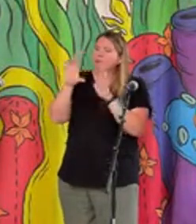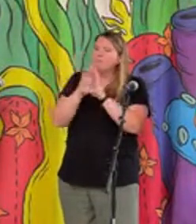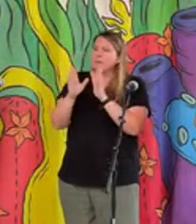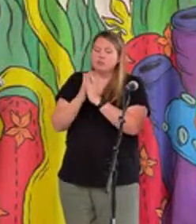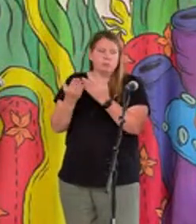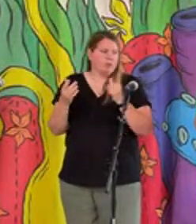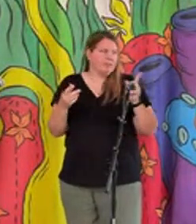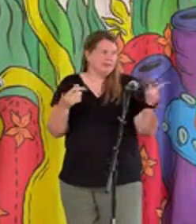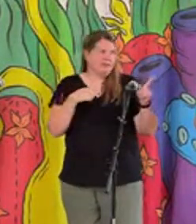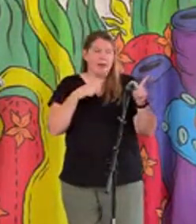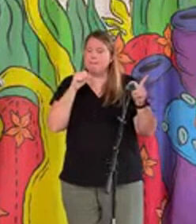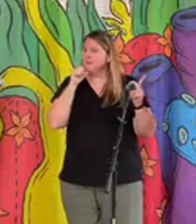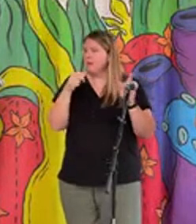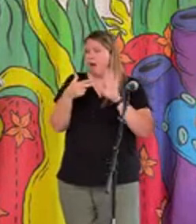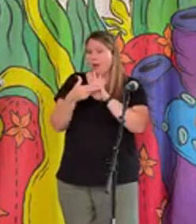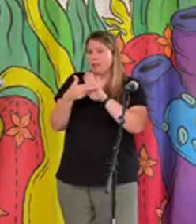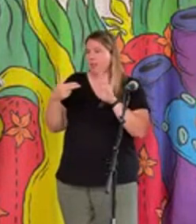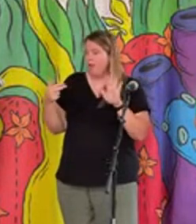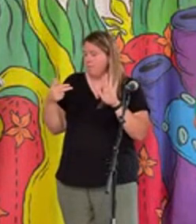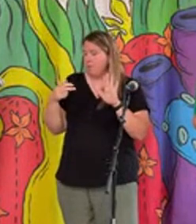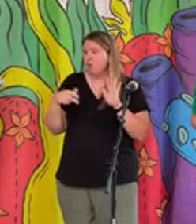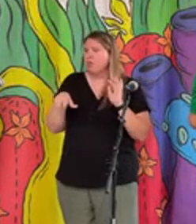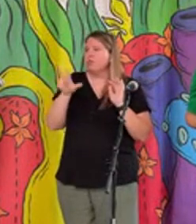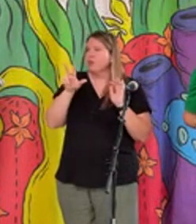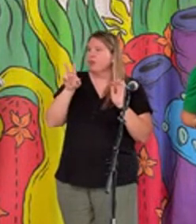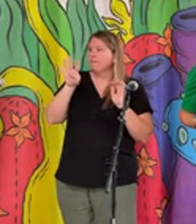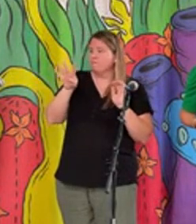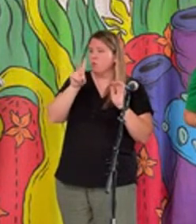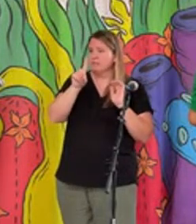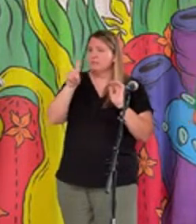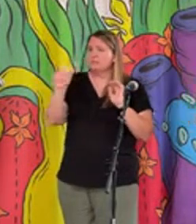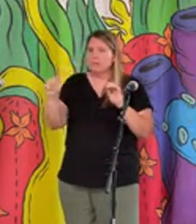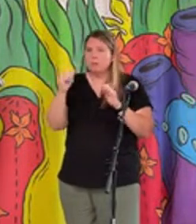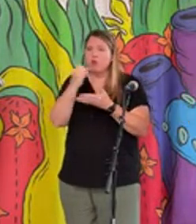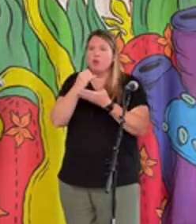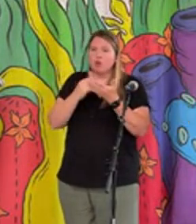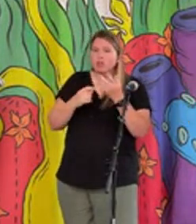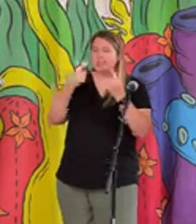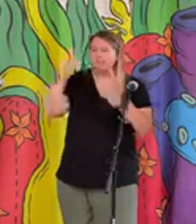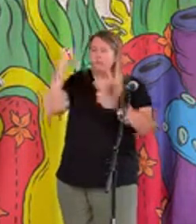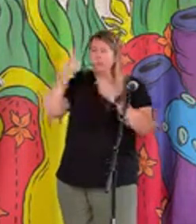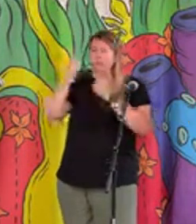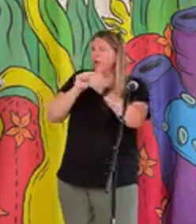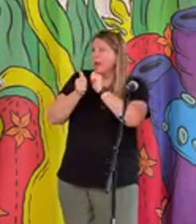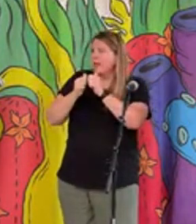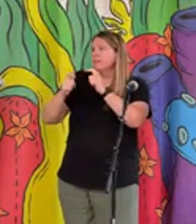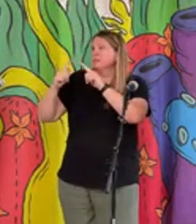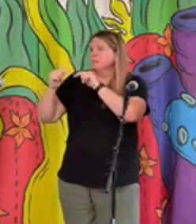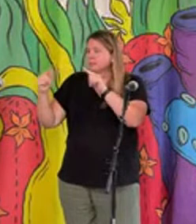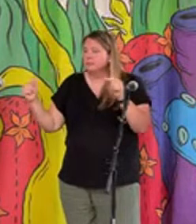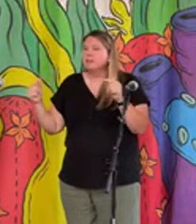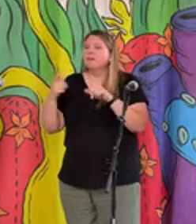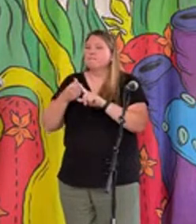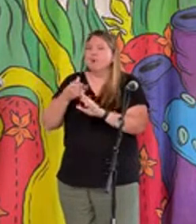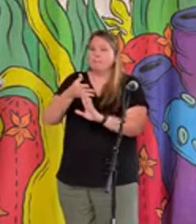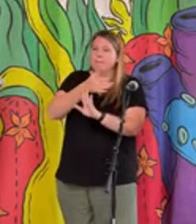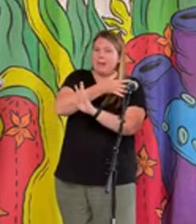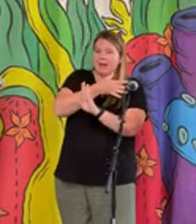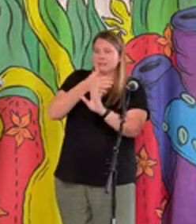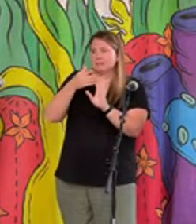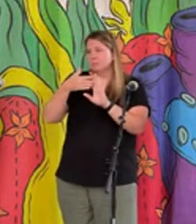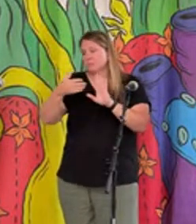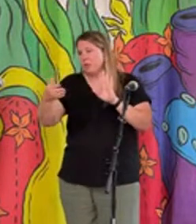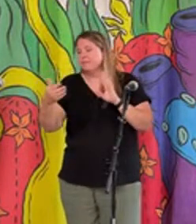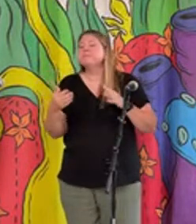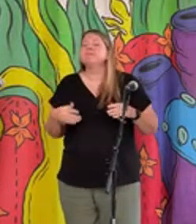is I'm Not a Label, 34 Disabled Artists, Thinkers, Athletes, and Activists from Past to Present. So this book is great for all